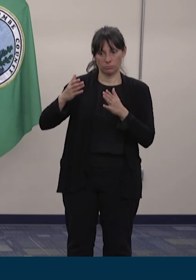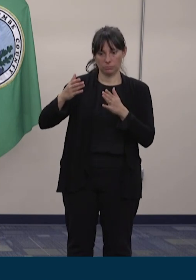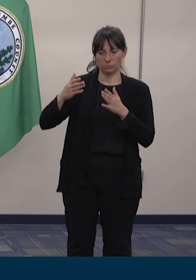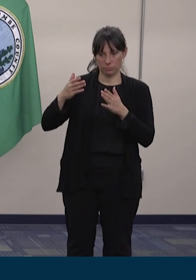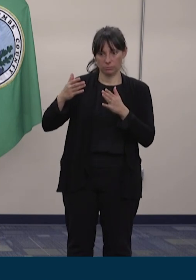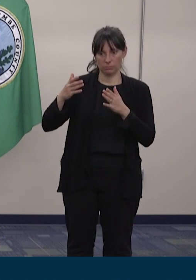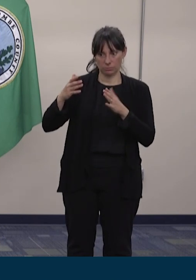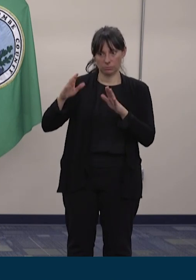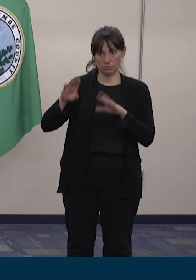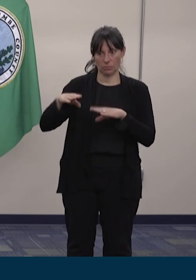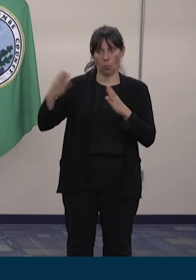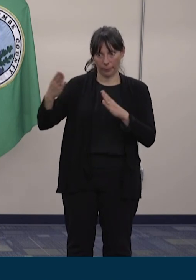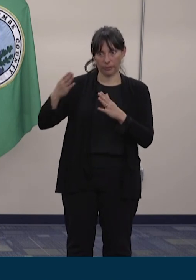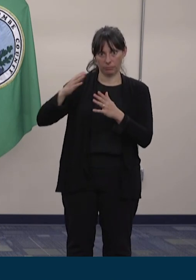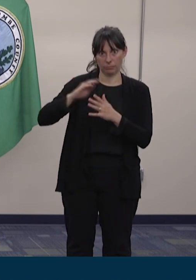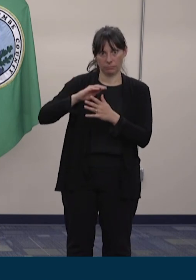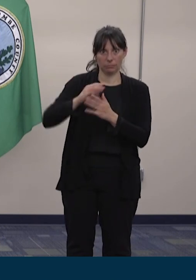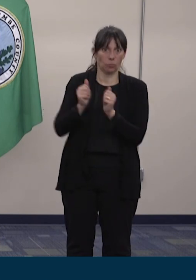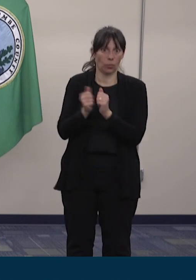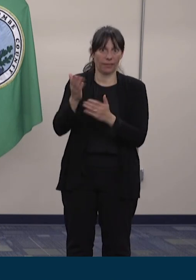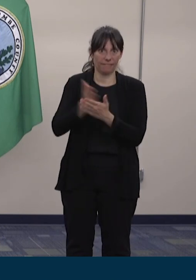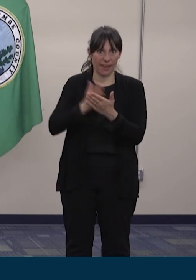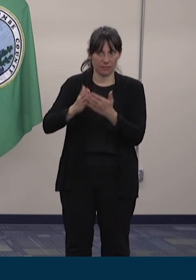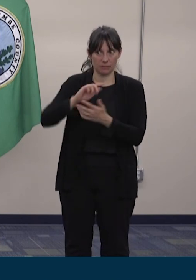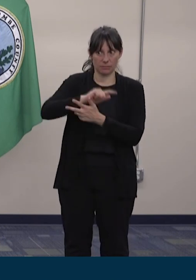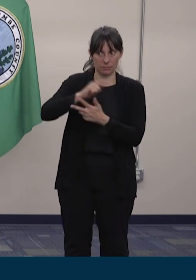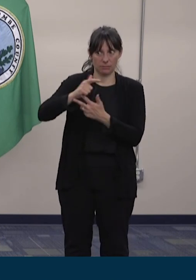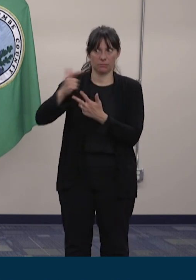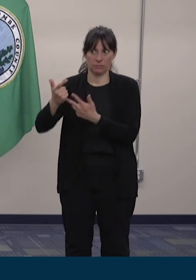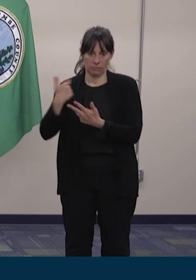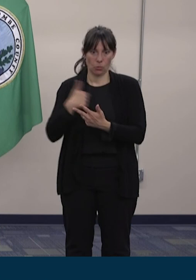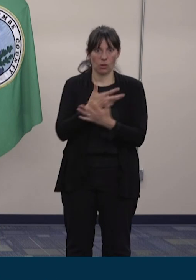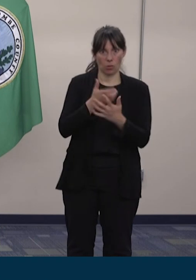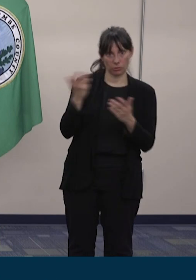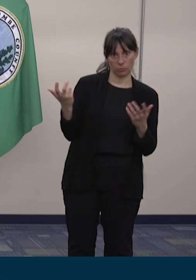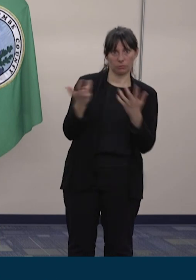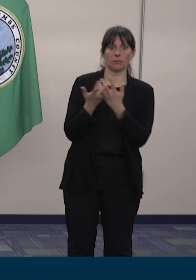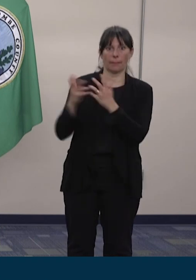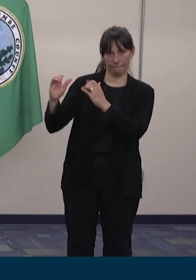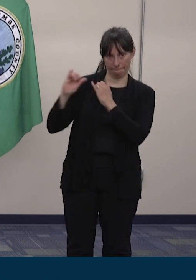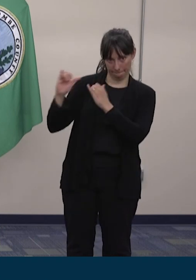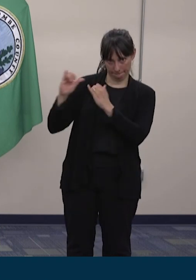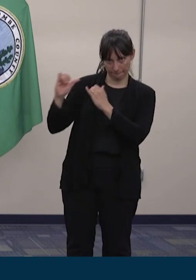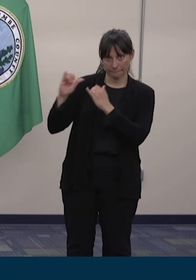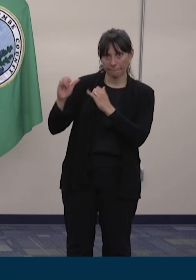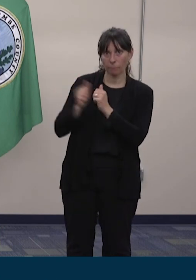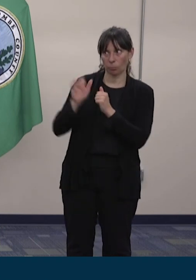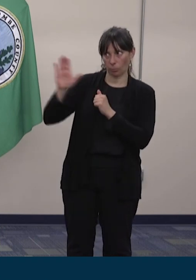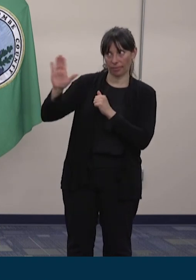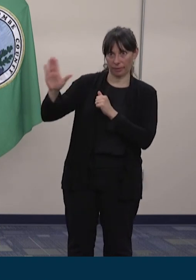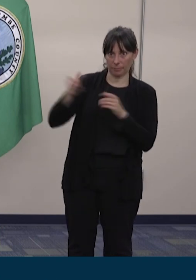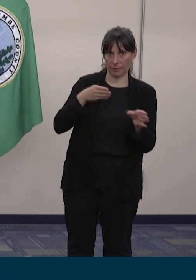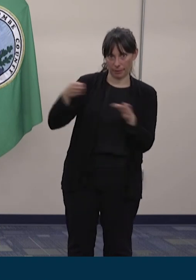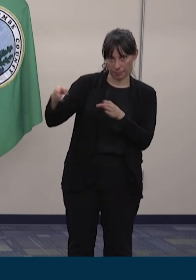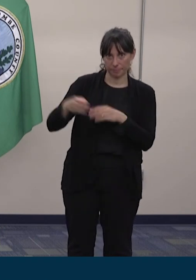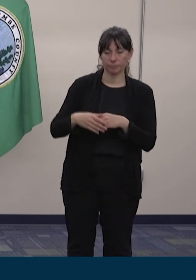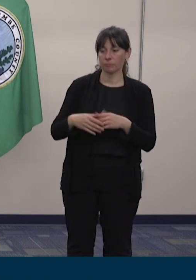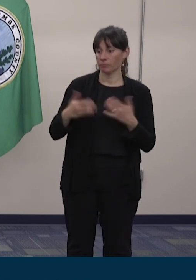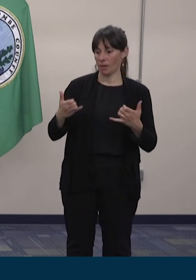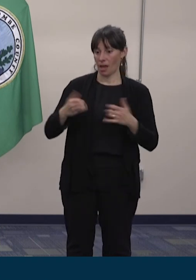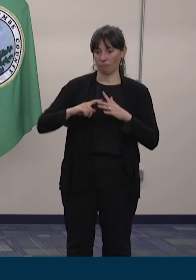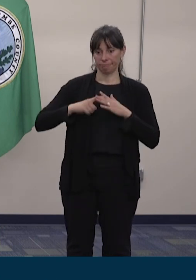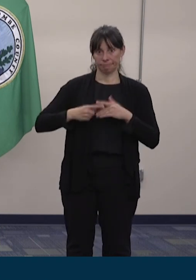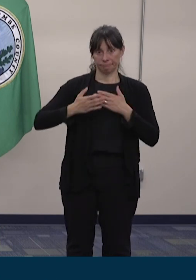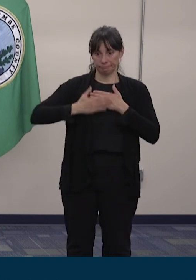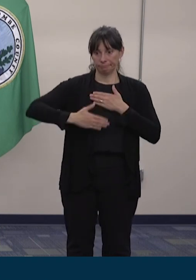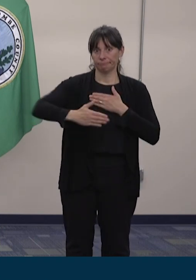the las governor's phases restricciones and messaging. y poder comenzar esta Going reapertura en forward, fases. we intend to follow the governor's lead Esperamos to the